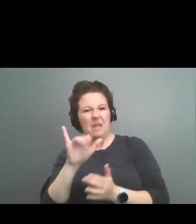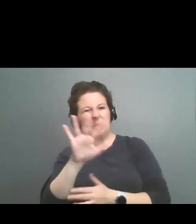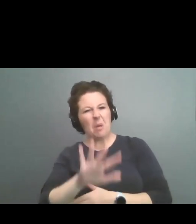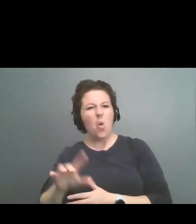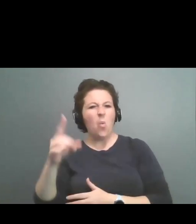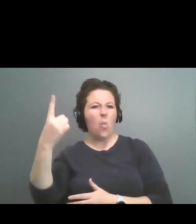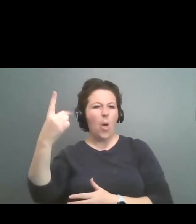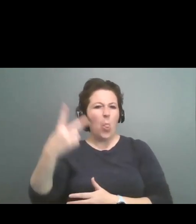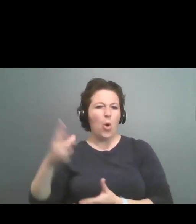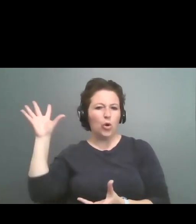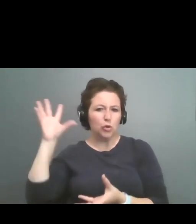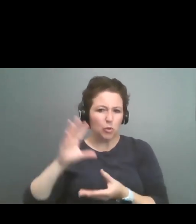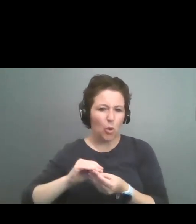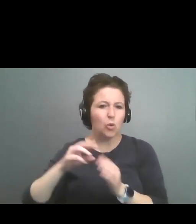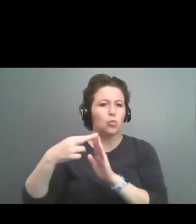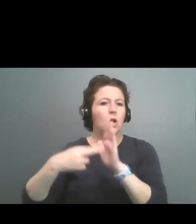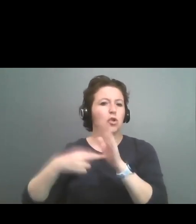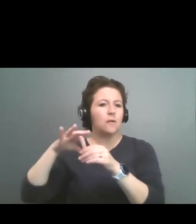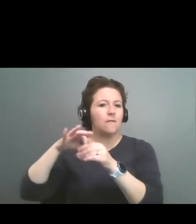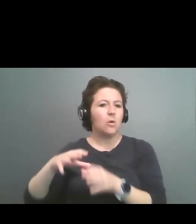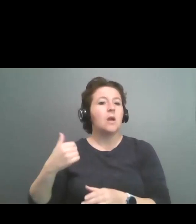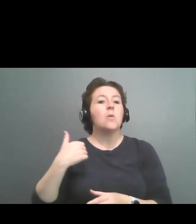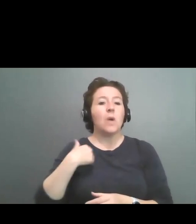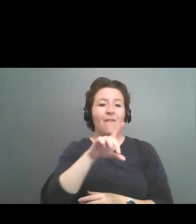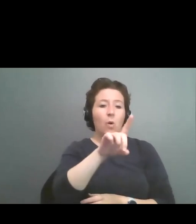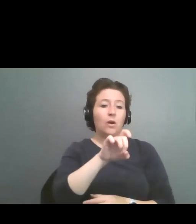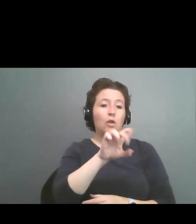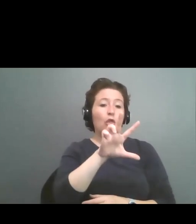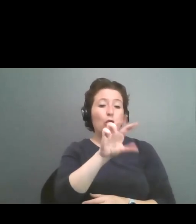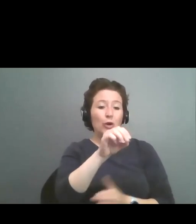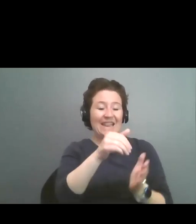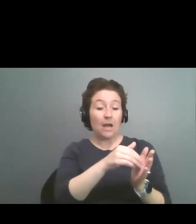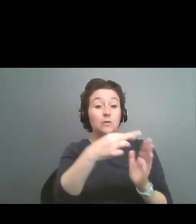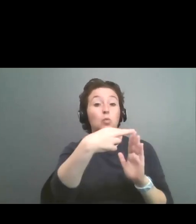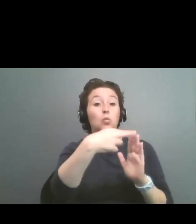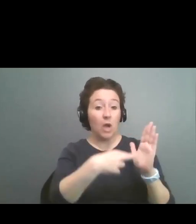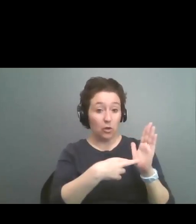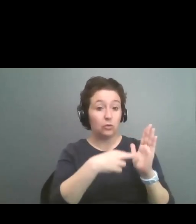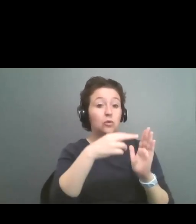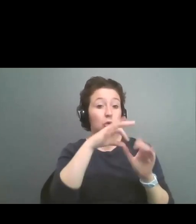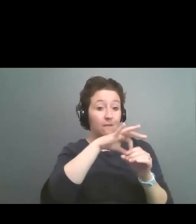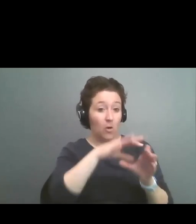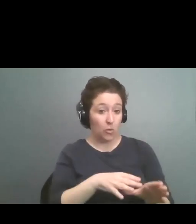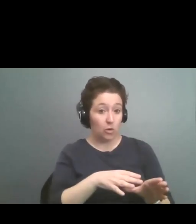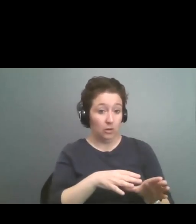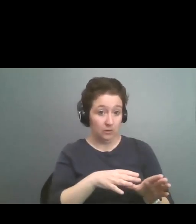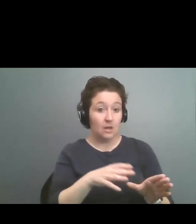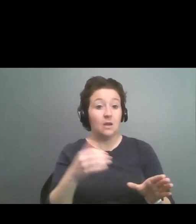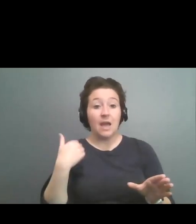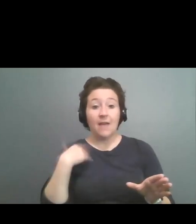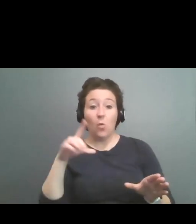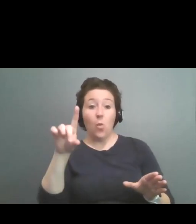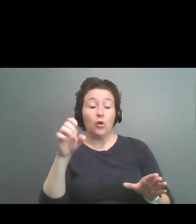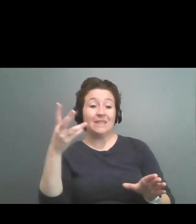our registered voters. So we have 130,000 registered voters, but we have 116,000